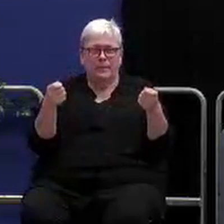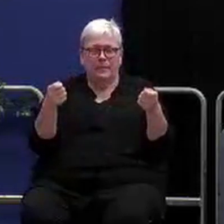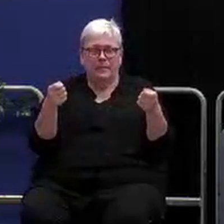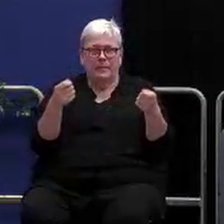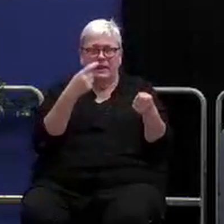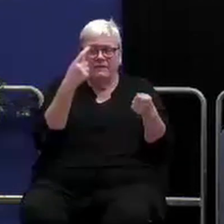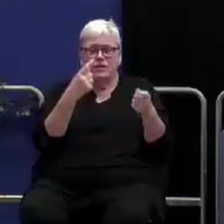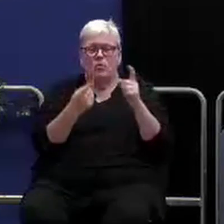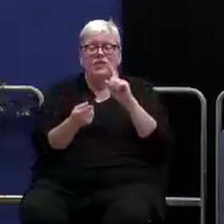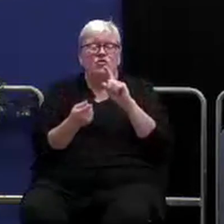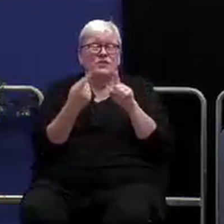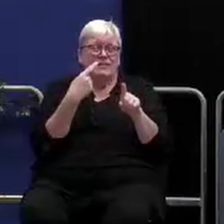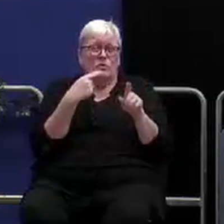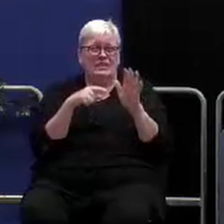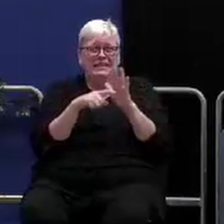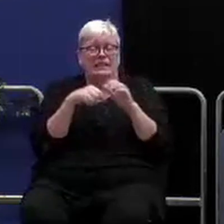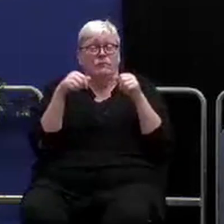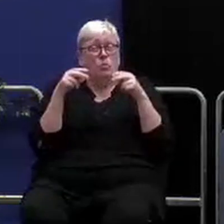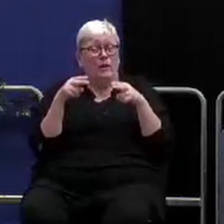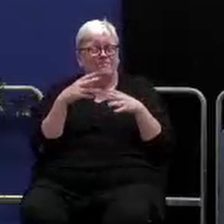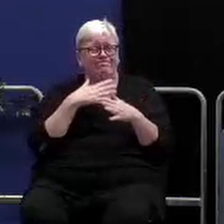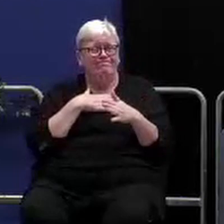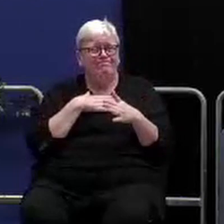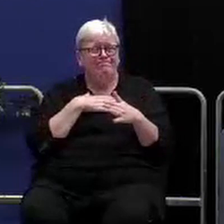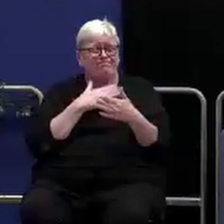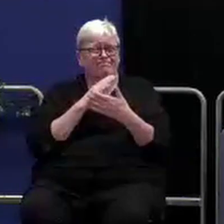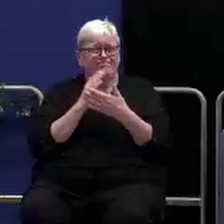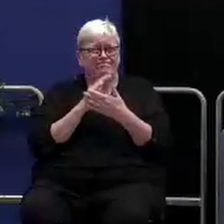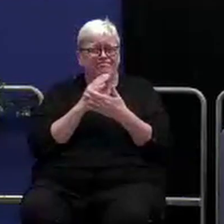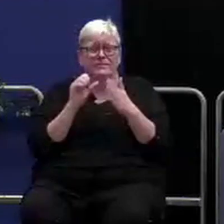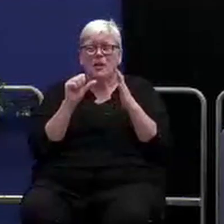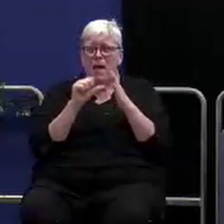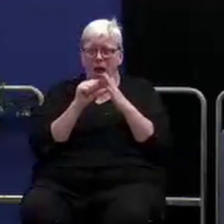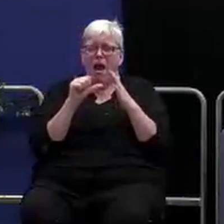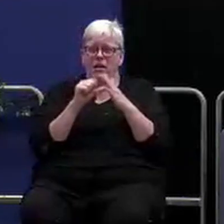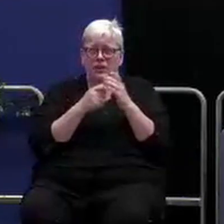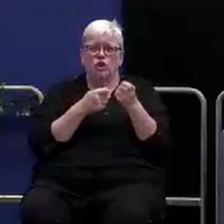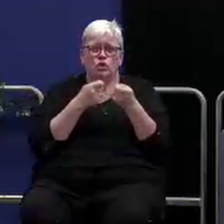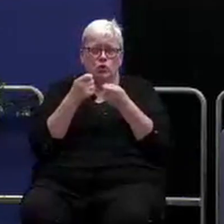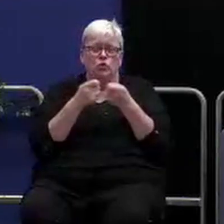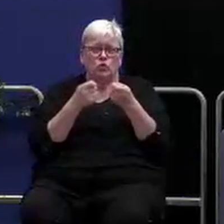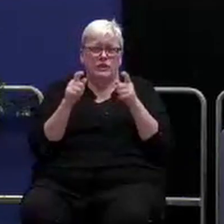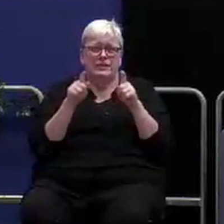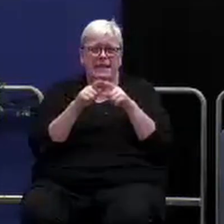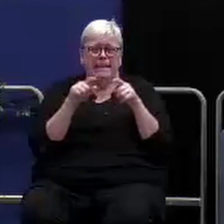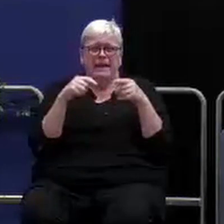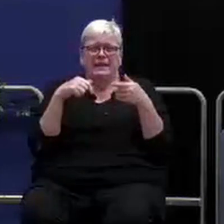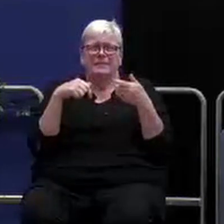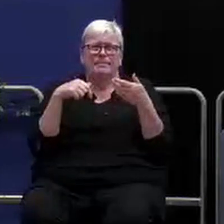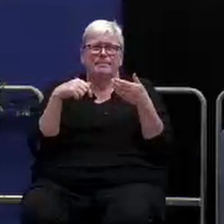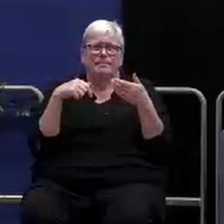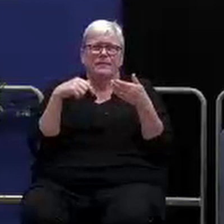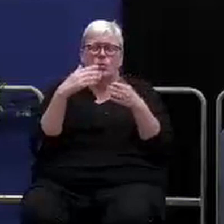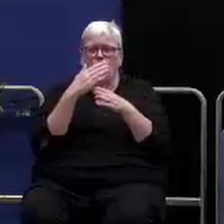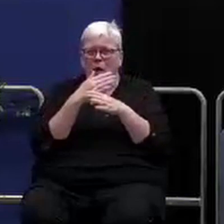somebody responds negatively to it, it'll be a bit harder to treat it as a piece of work that you're